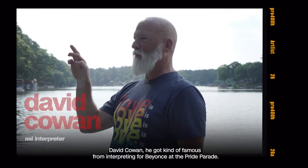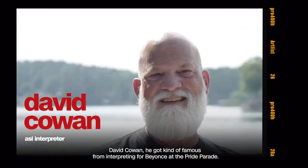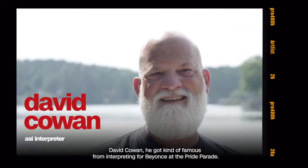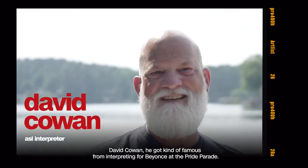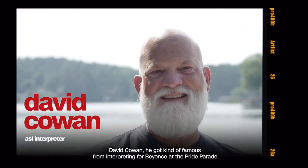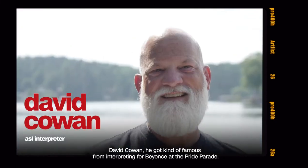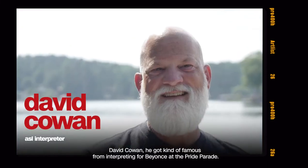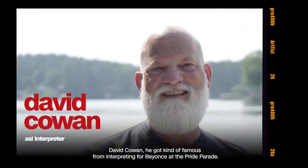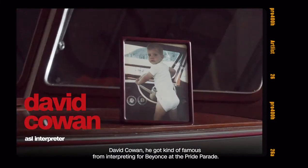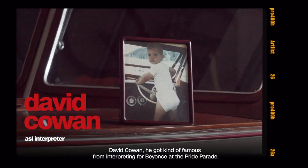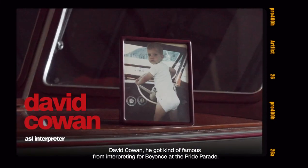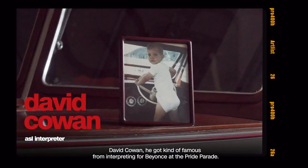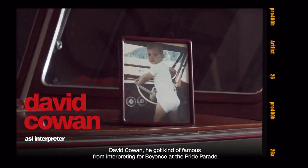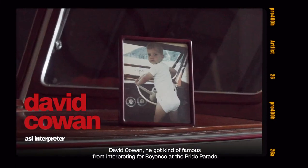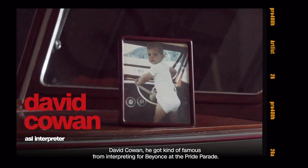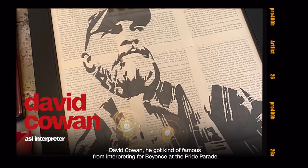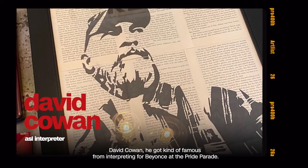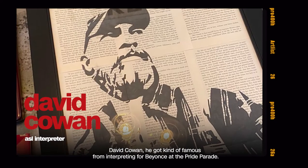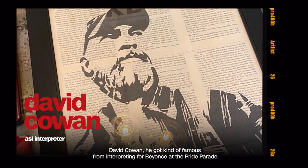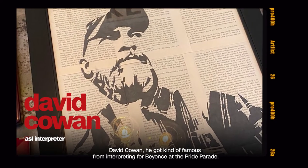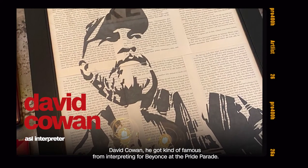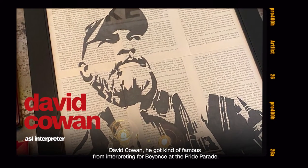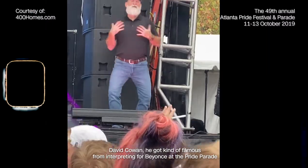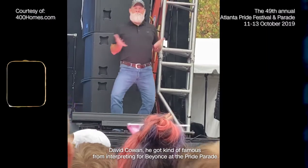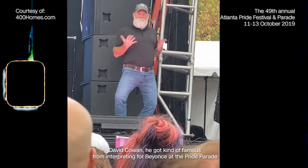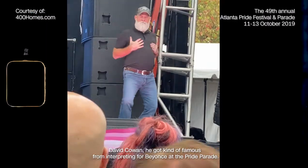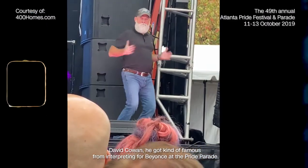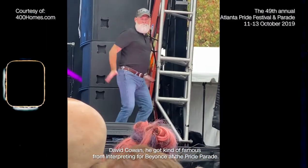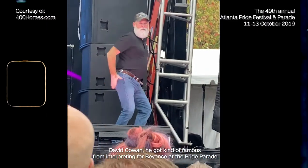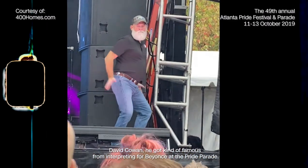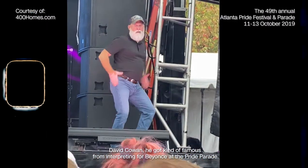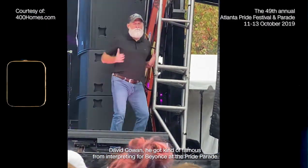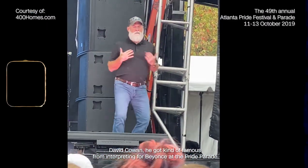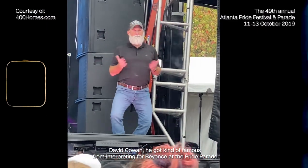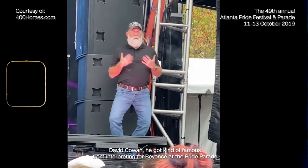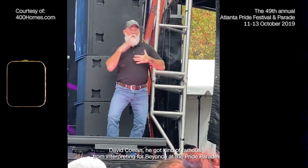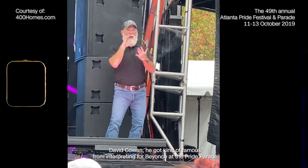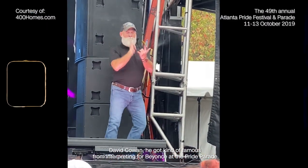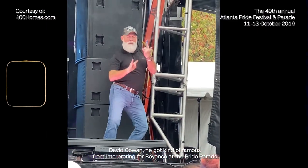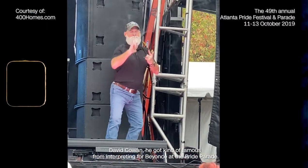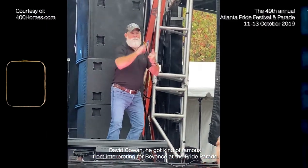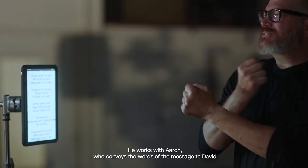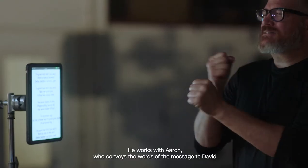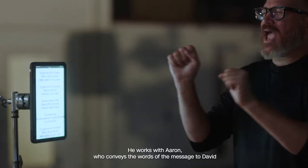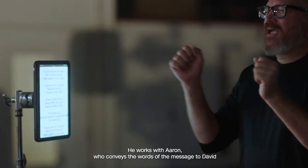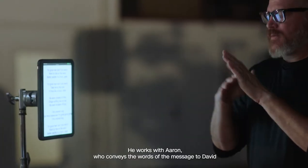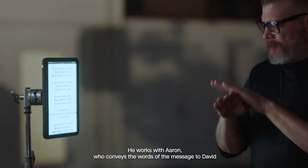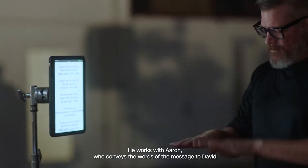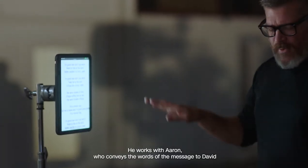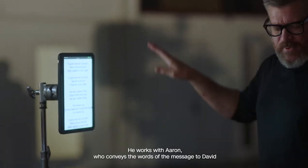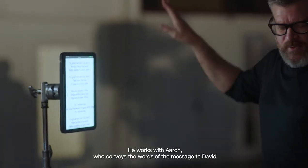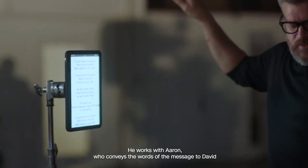David Cowan, he got kind of famous from interpreting for Beyonce at the Pride Parade. He works with Aaron,